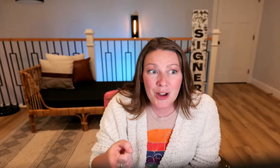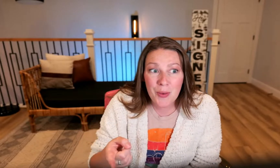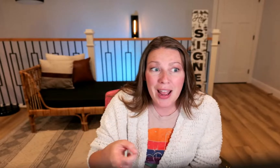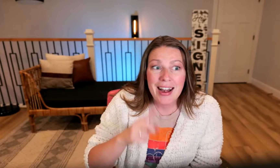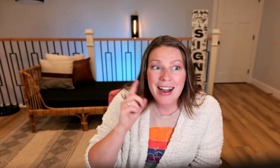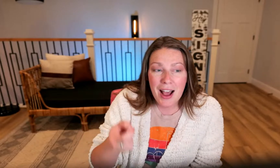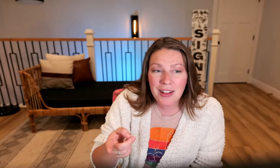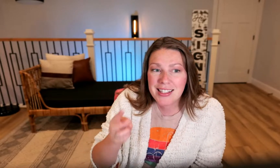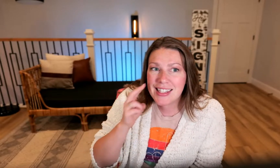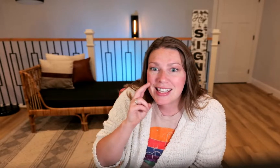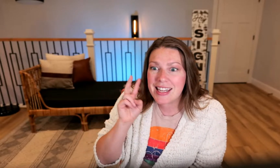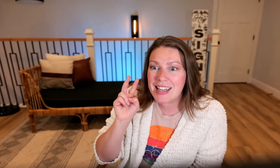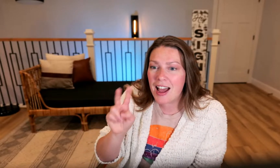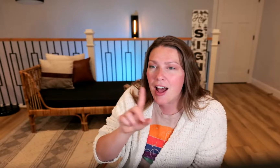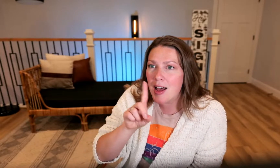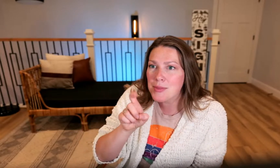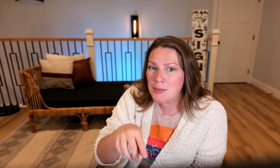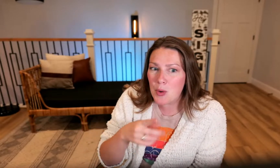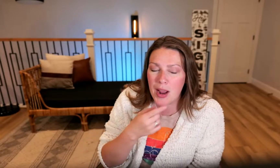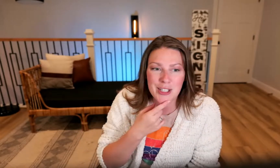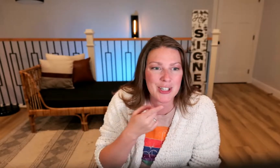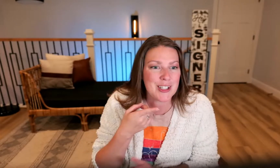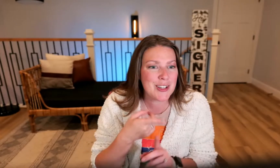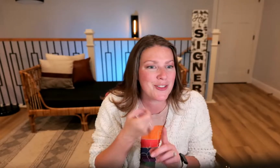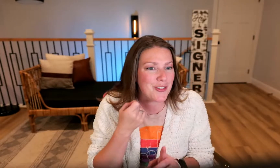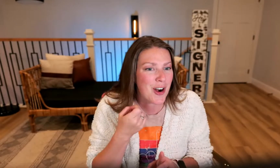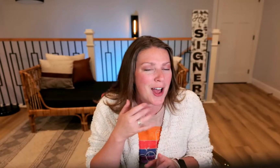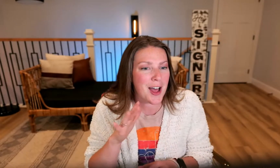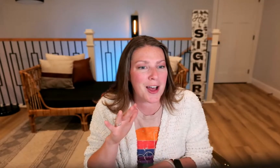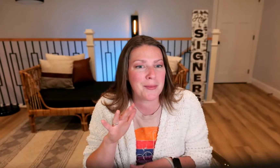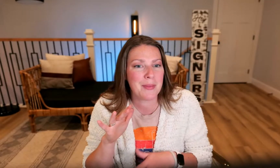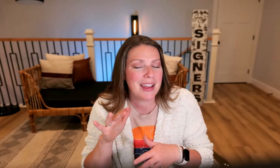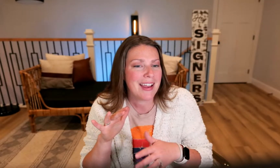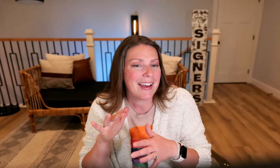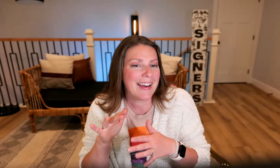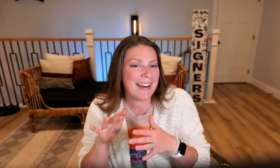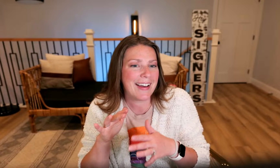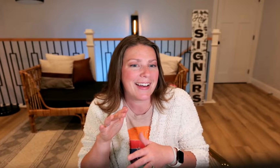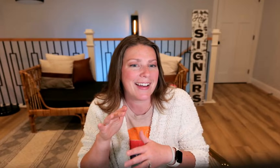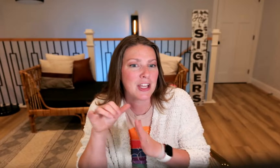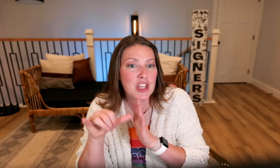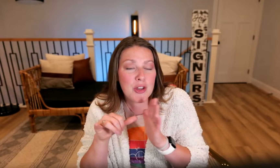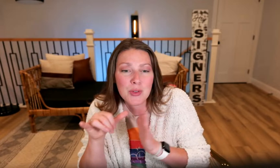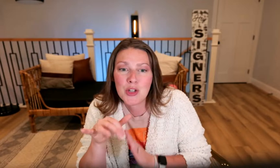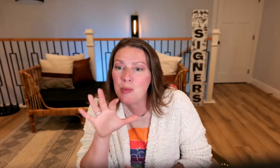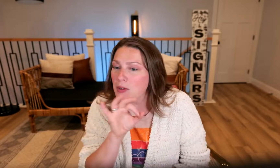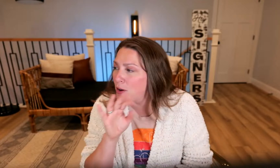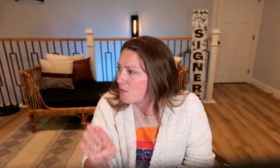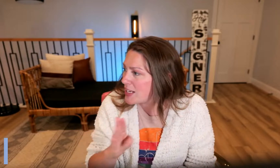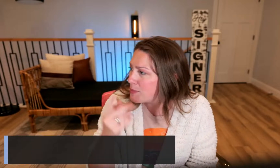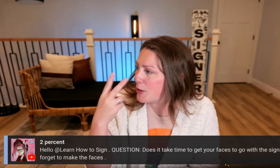So now let's see some questions from YouTube and from Facebook.